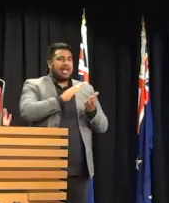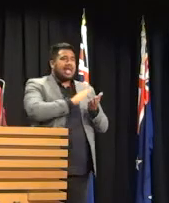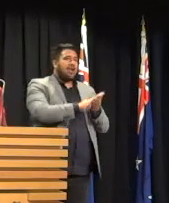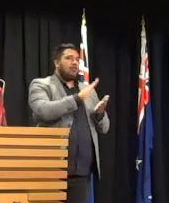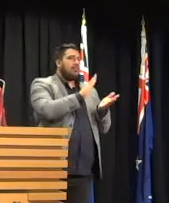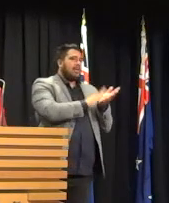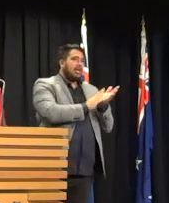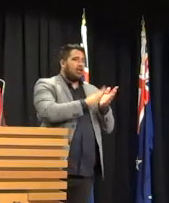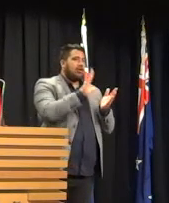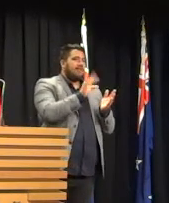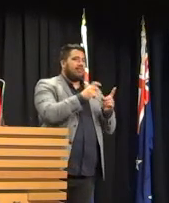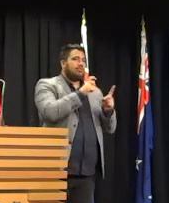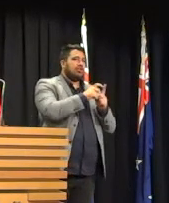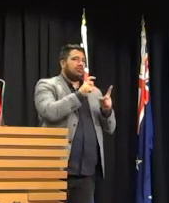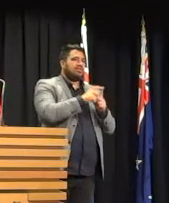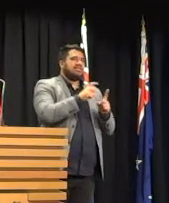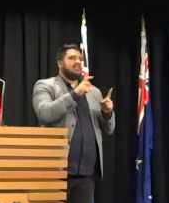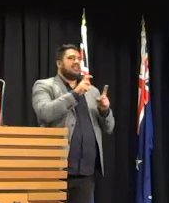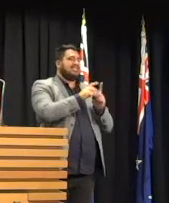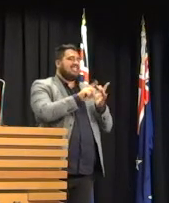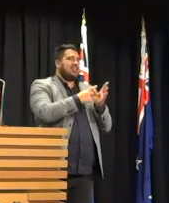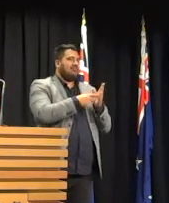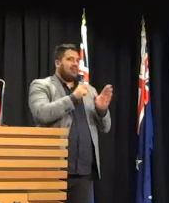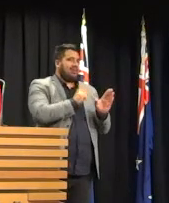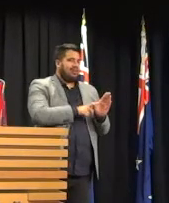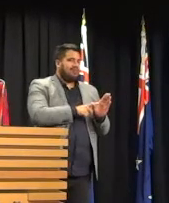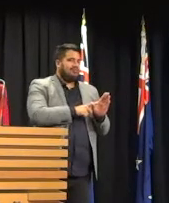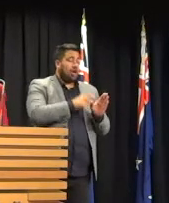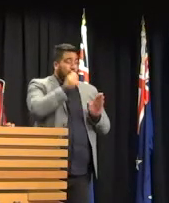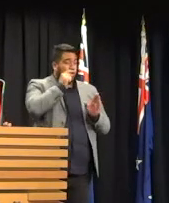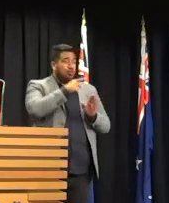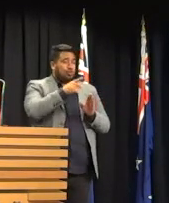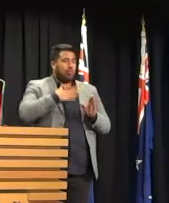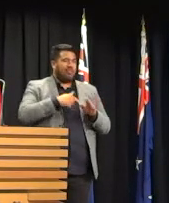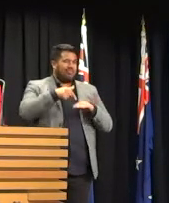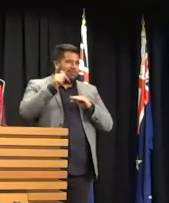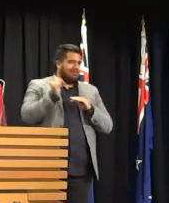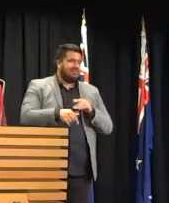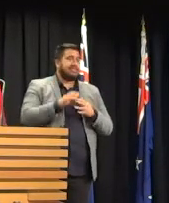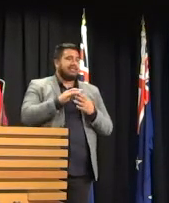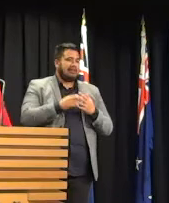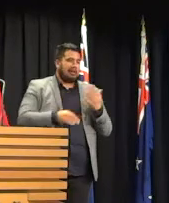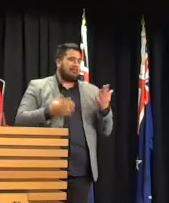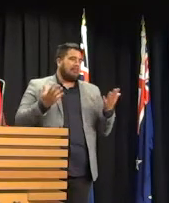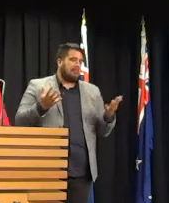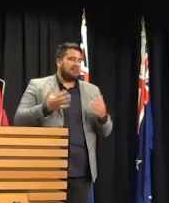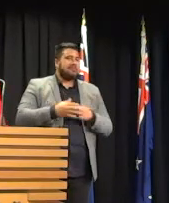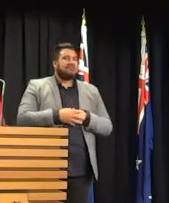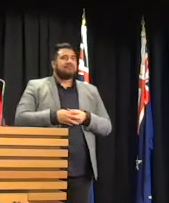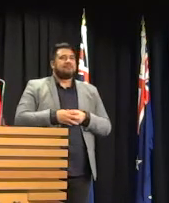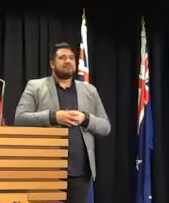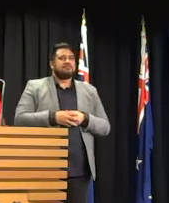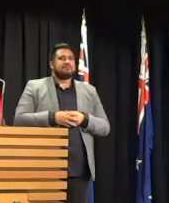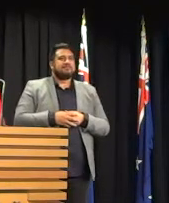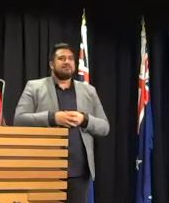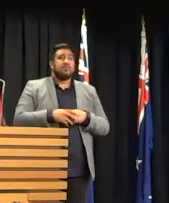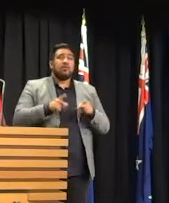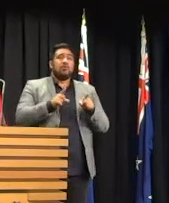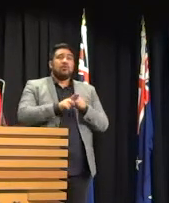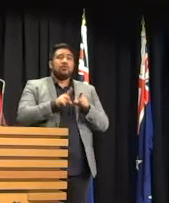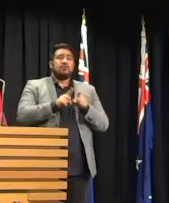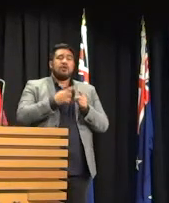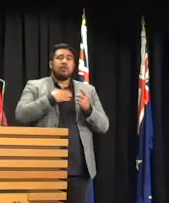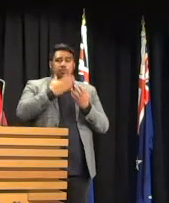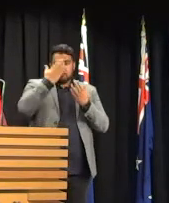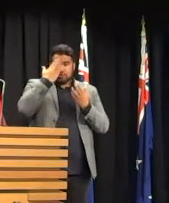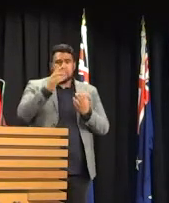because I know you want that level of detail. Okay, I want to acknowledge as well that the Minister